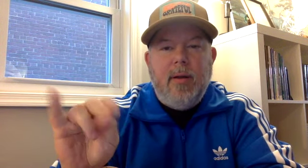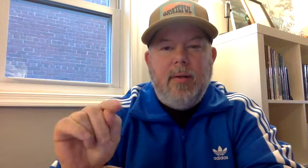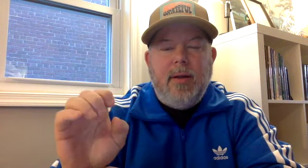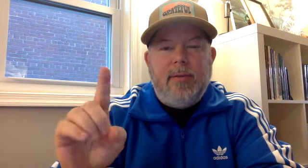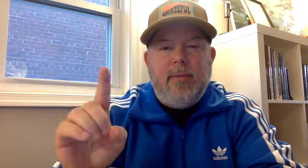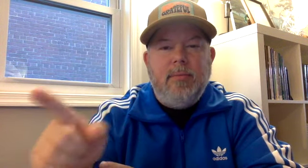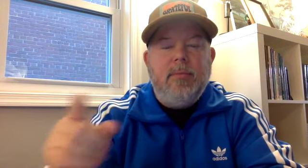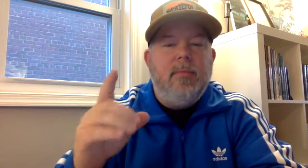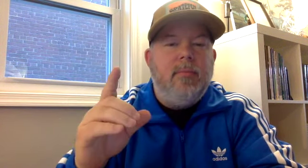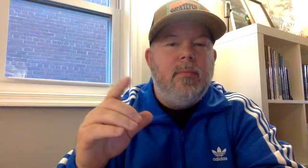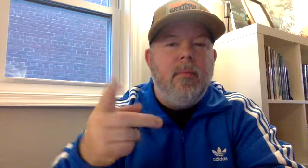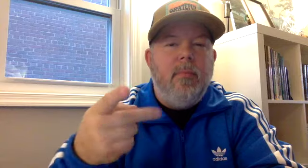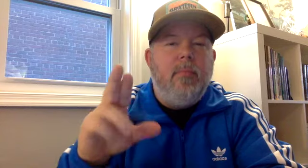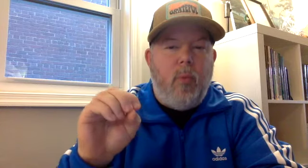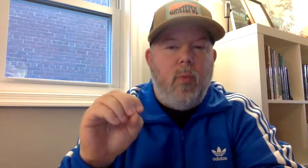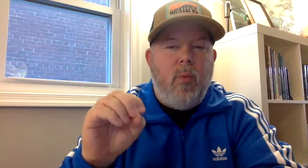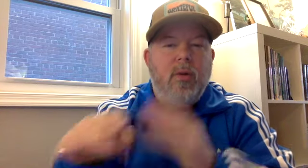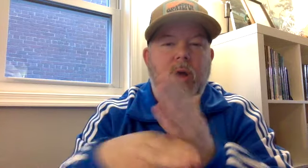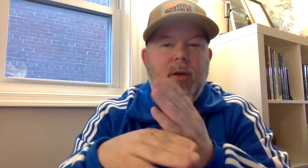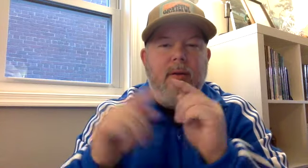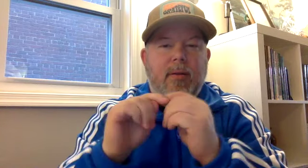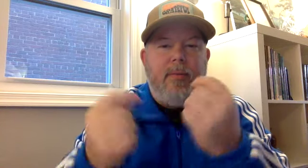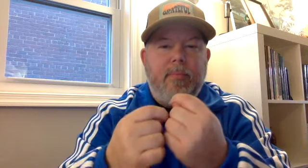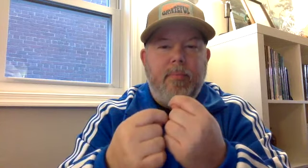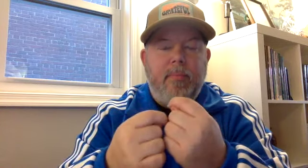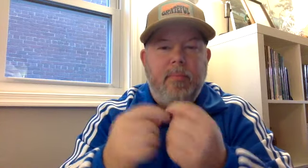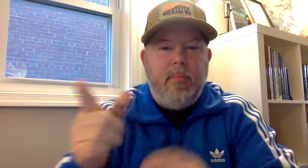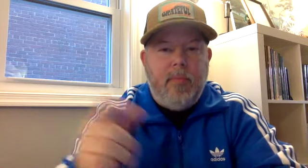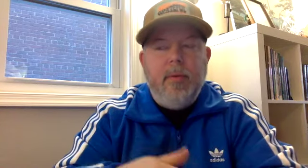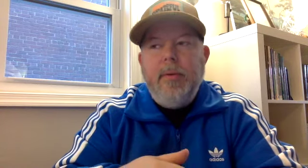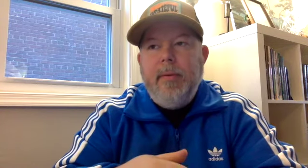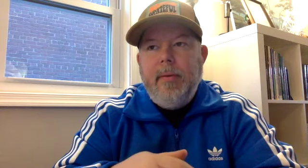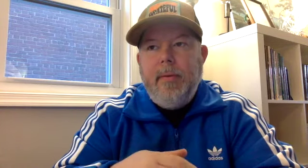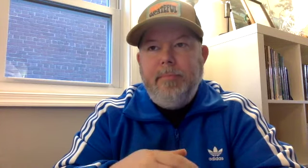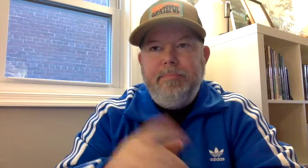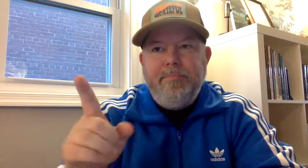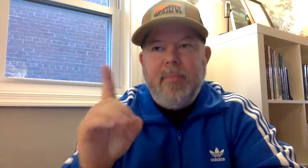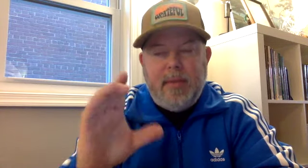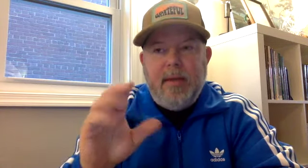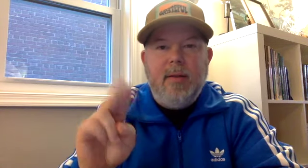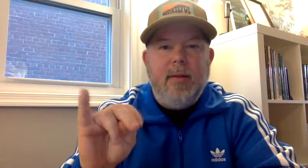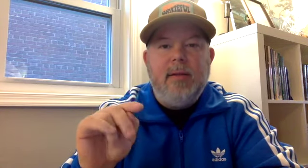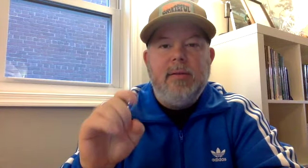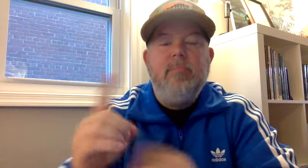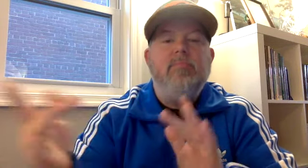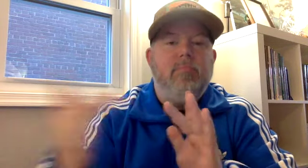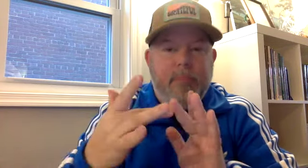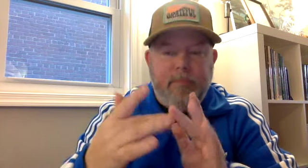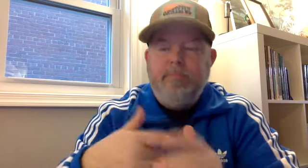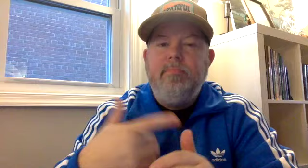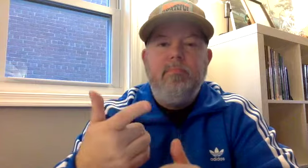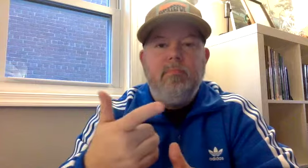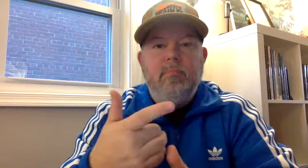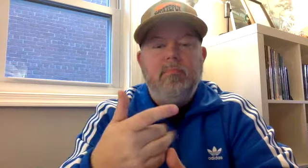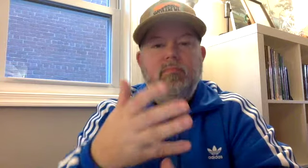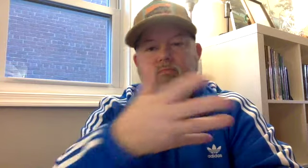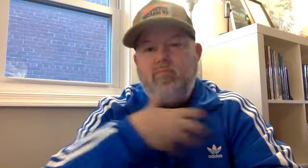ex-president. Graham had nothing but praise for Trump, saying he had a great chance of being president again in